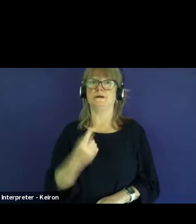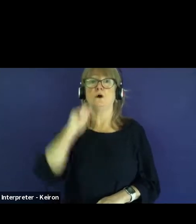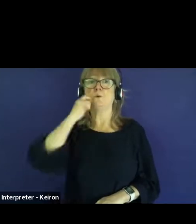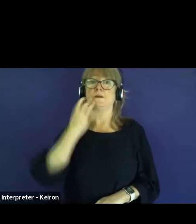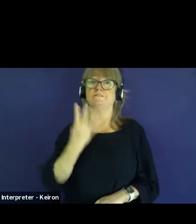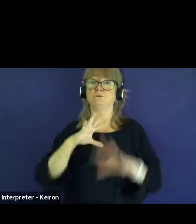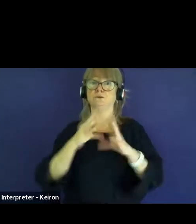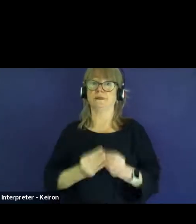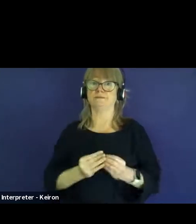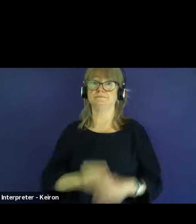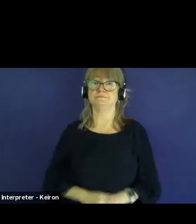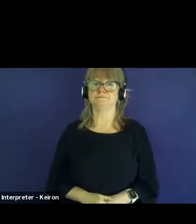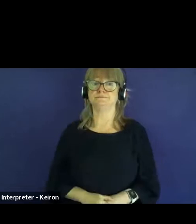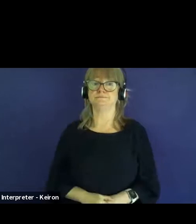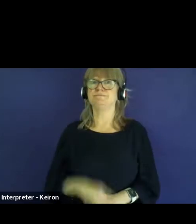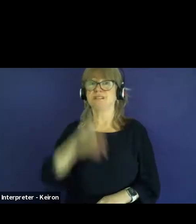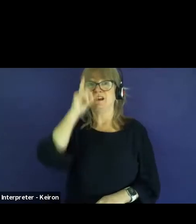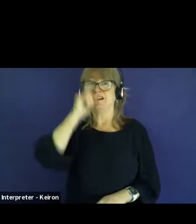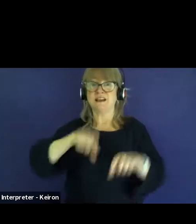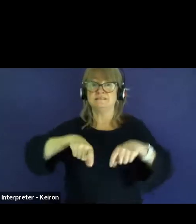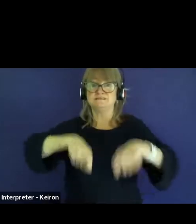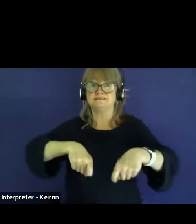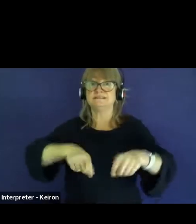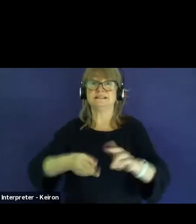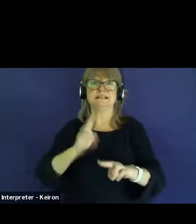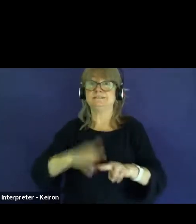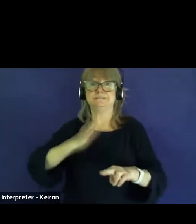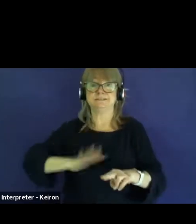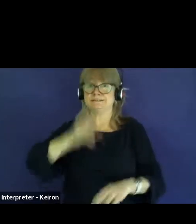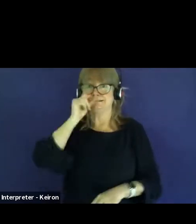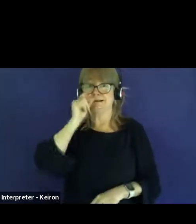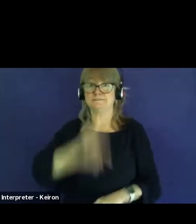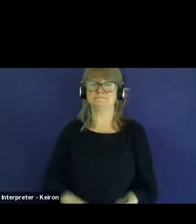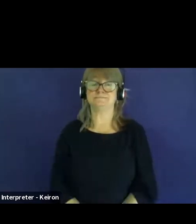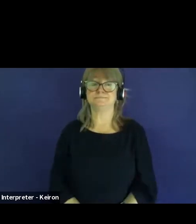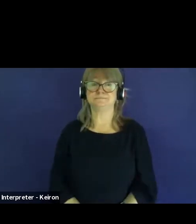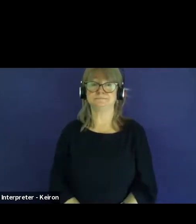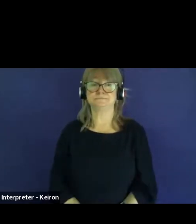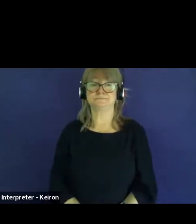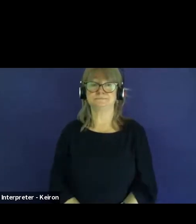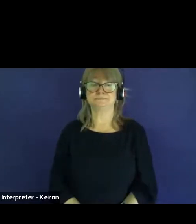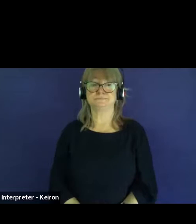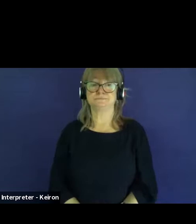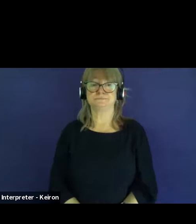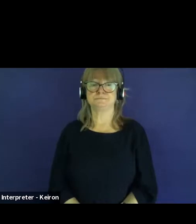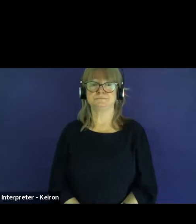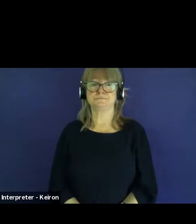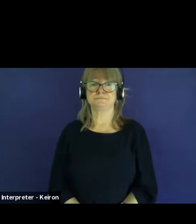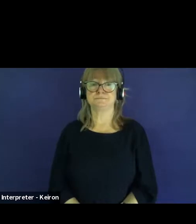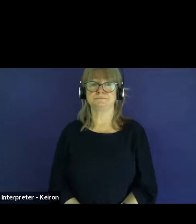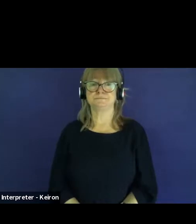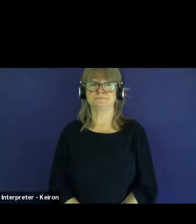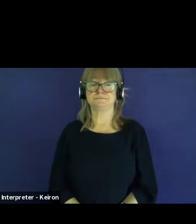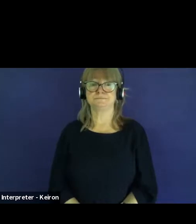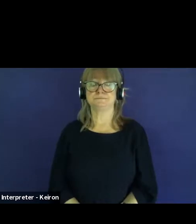So again, we can bend our knees if we can't get that stretch as well. So And then if we need to drop to